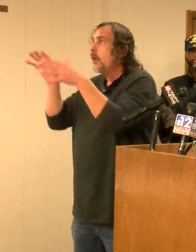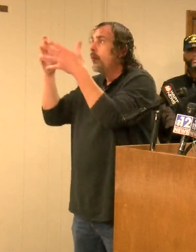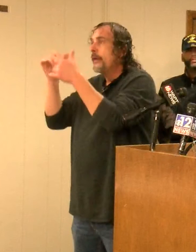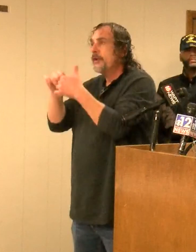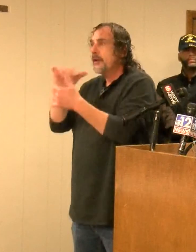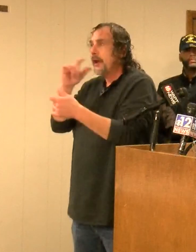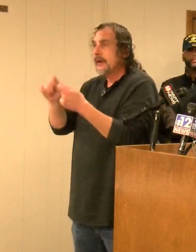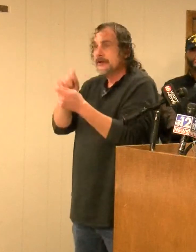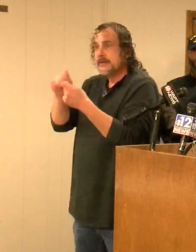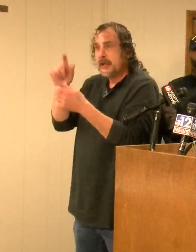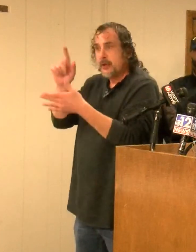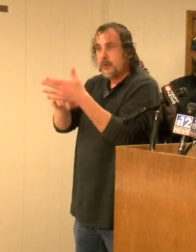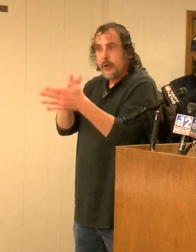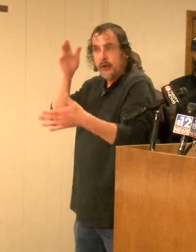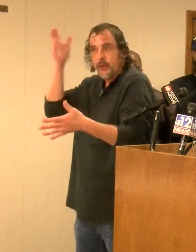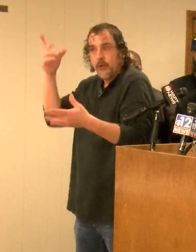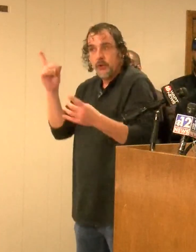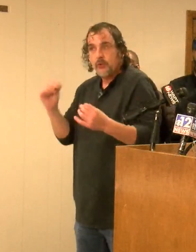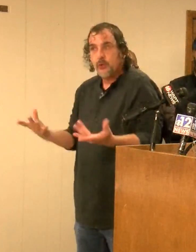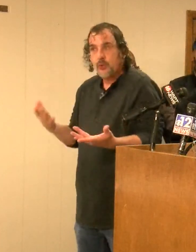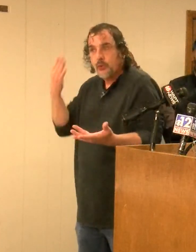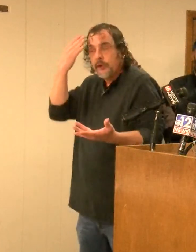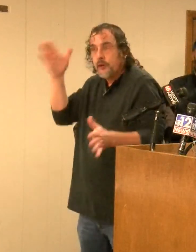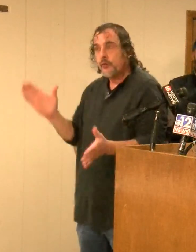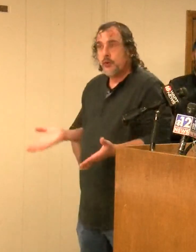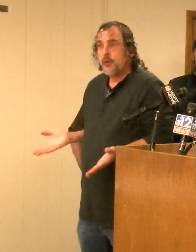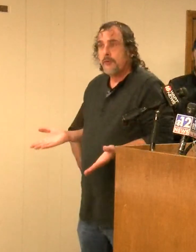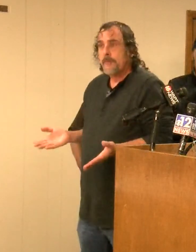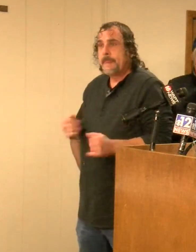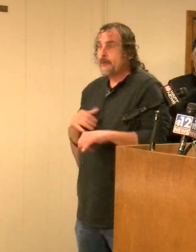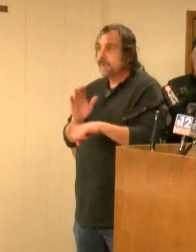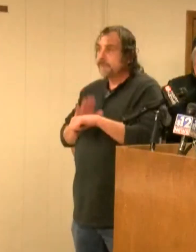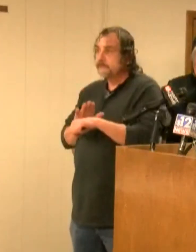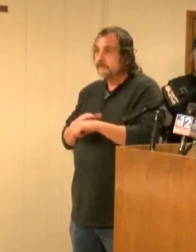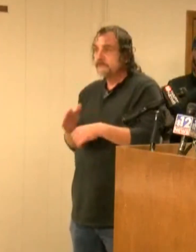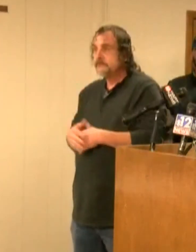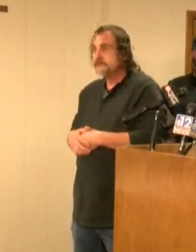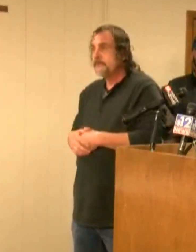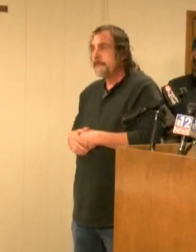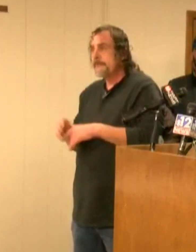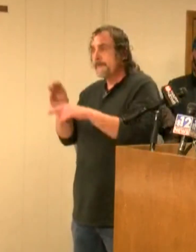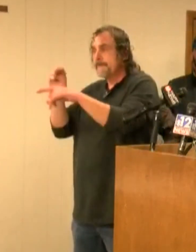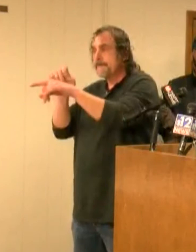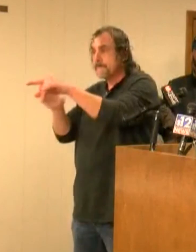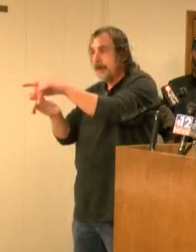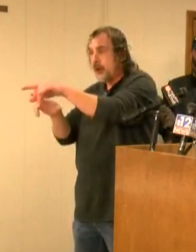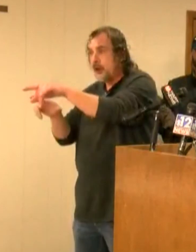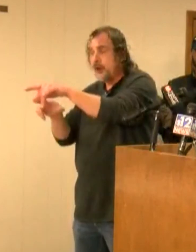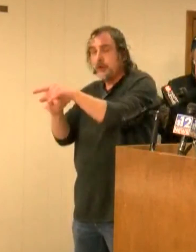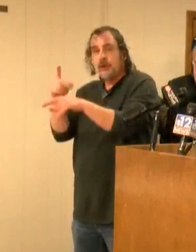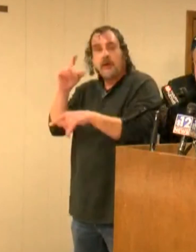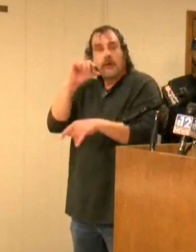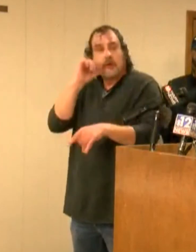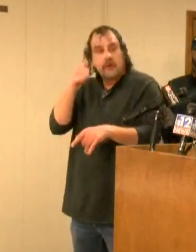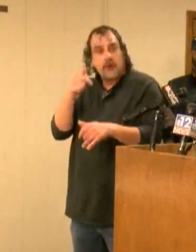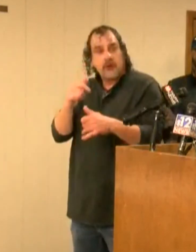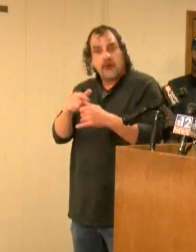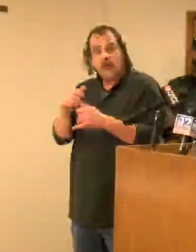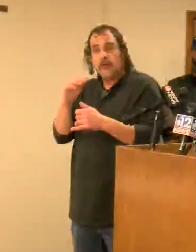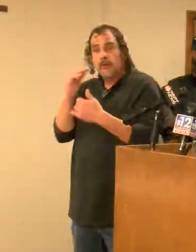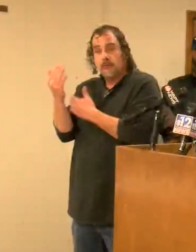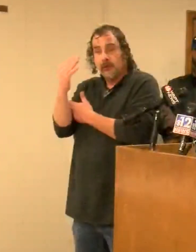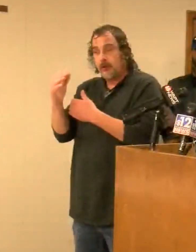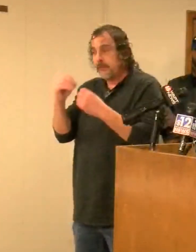what you want it to or what you think it will do. So be aware. Mayor. Tomorrow, the morning commute, a lots of streets are going